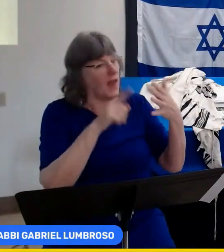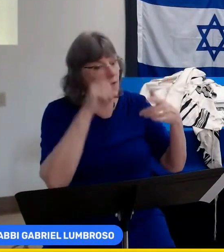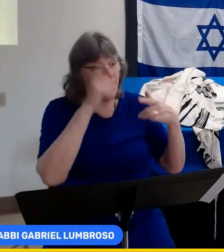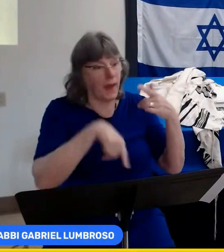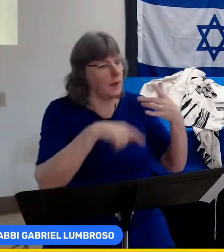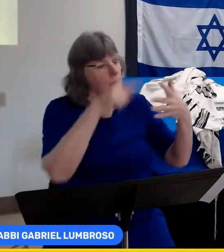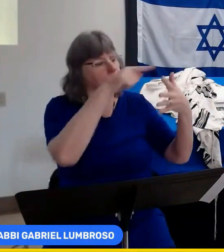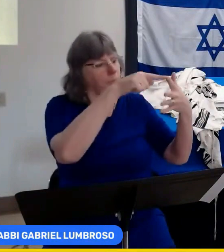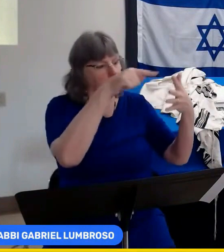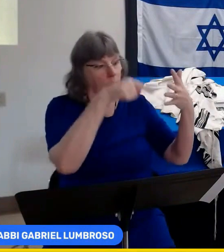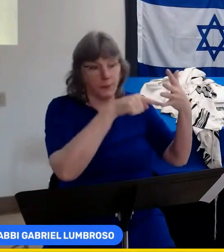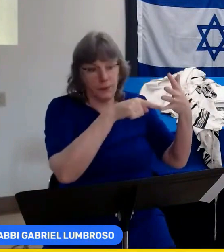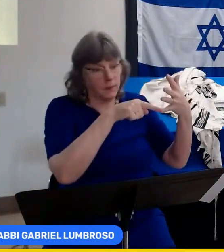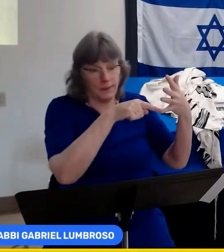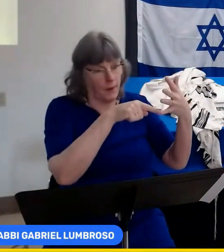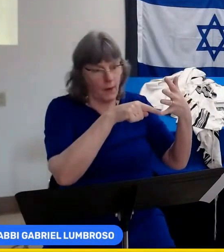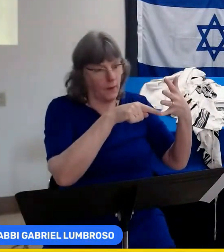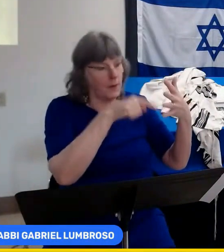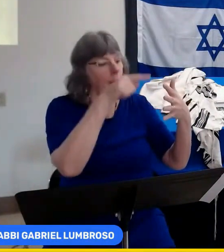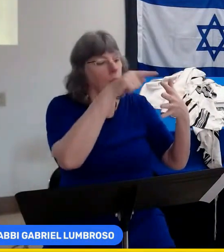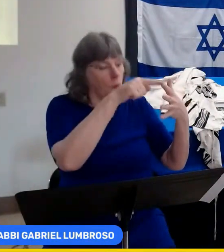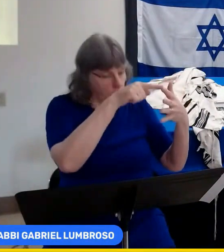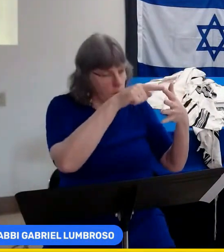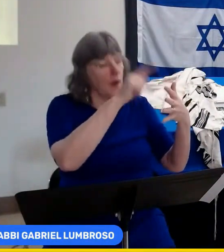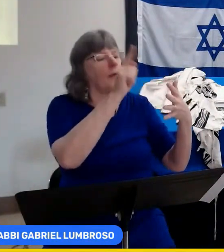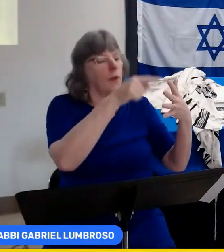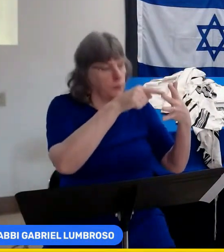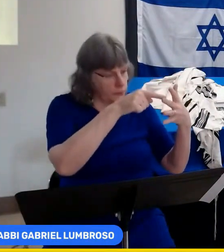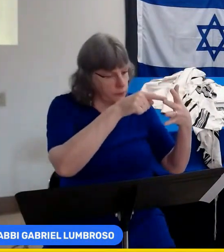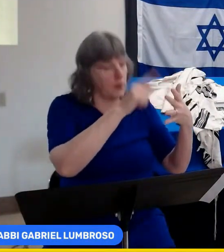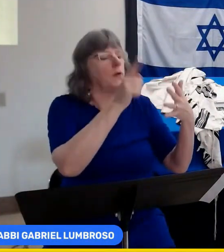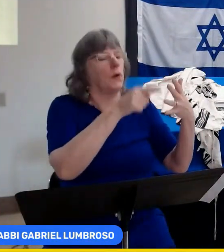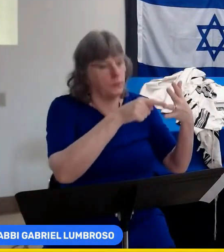from first base, second base, third base.